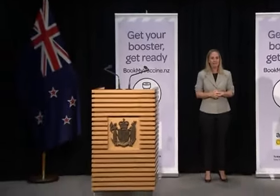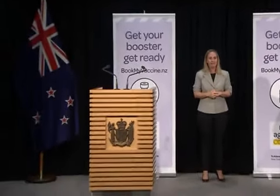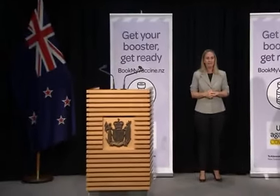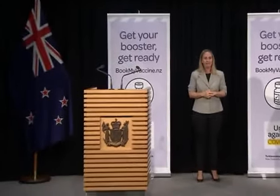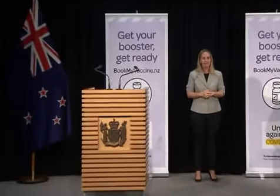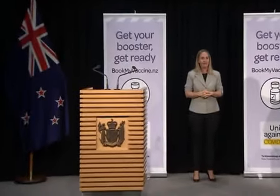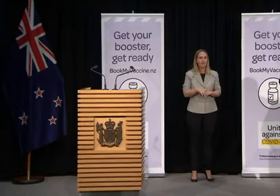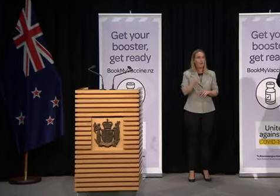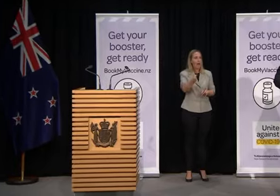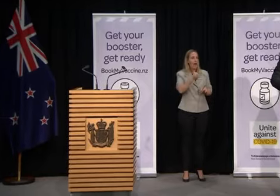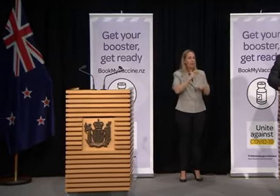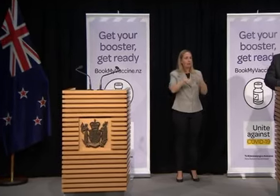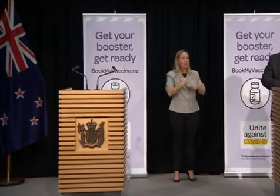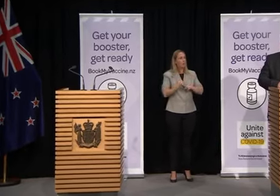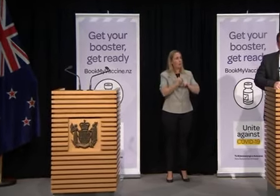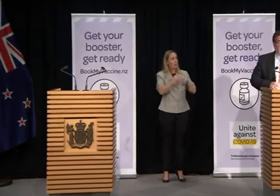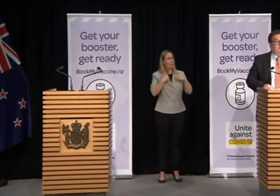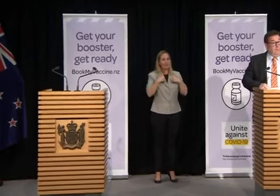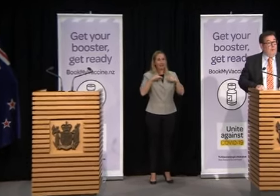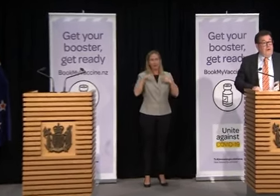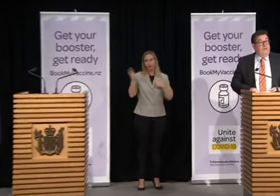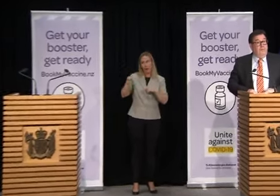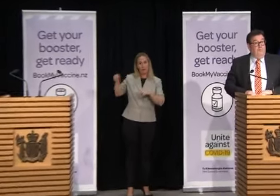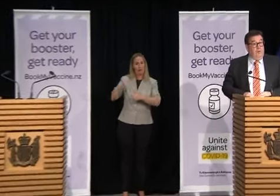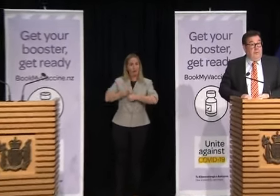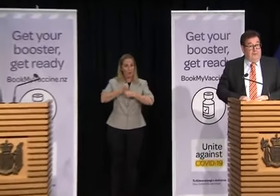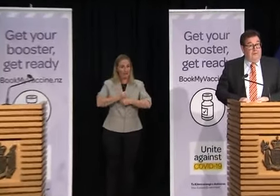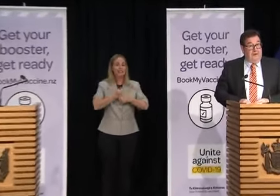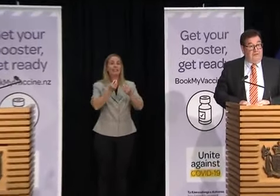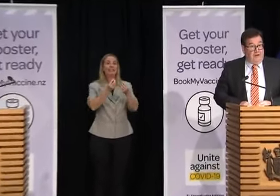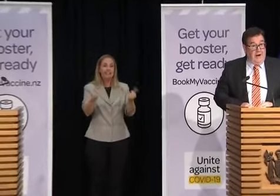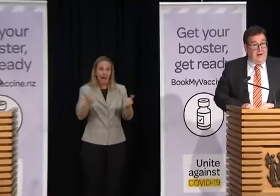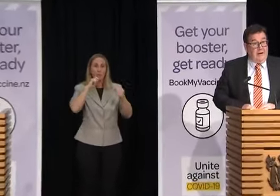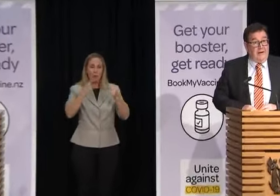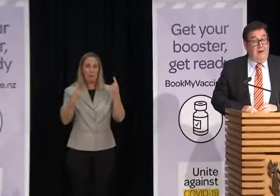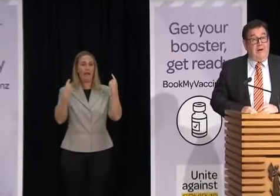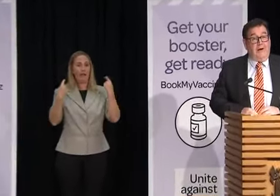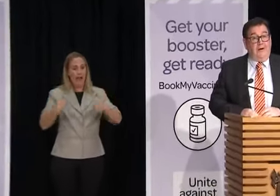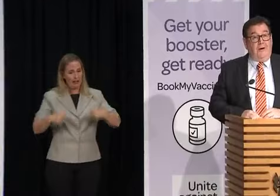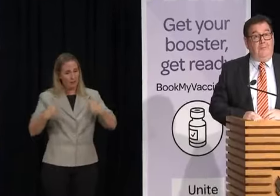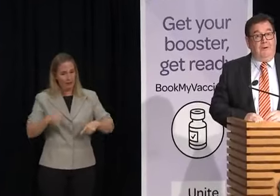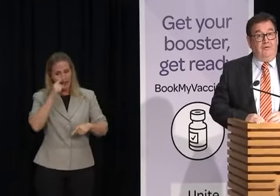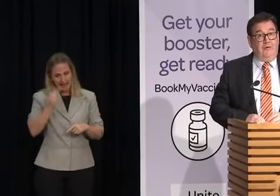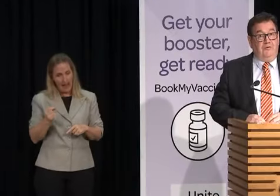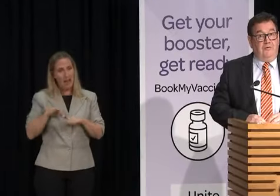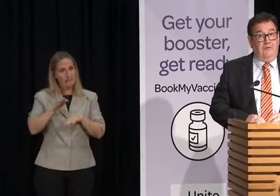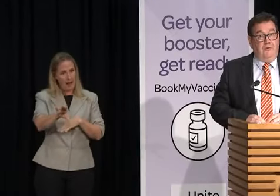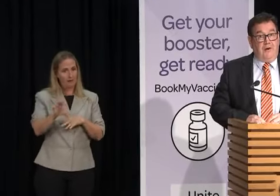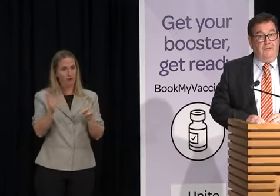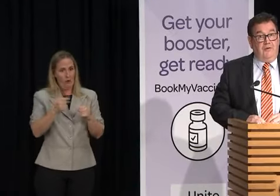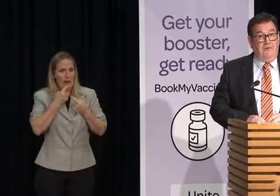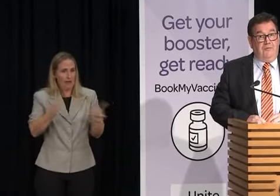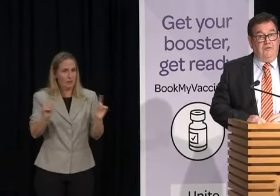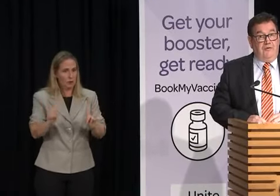that are affected by the protest? So, a number of them will be eligible for what we've announced today anyway, and I've been talking to